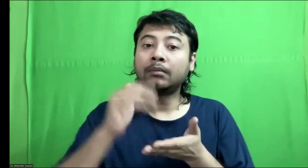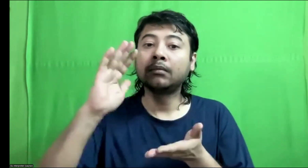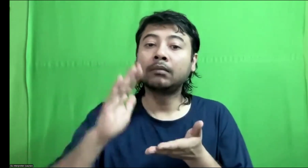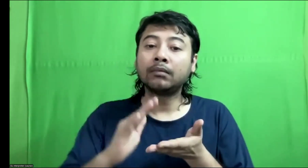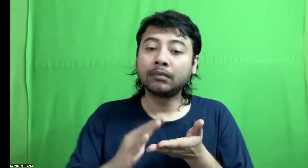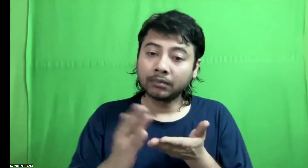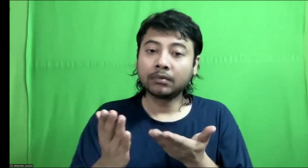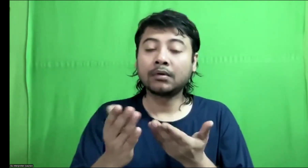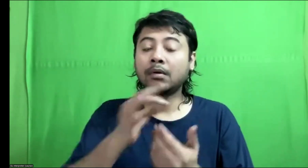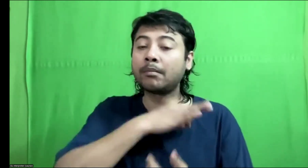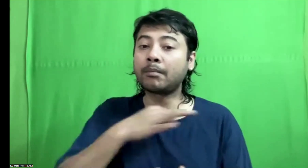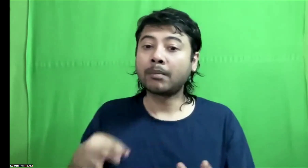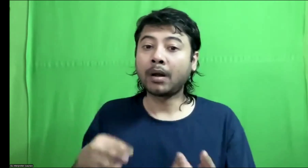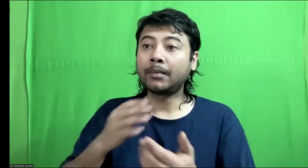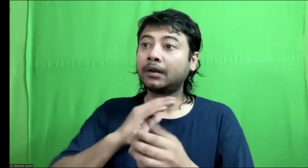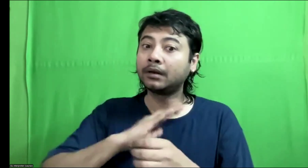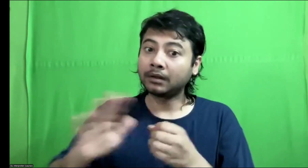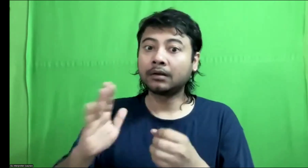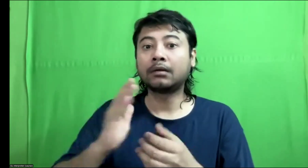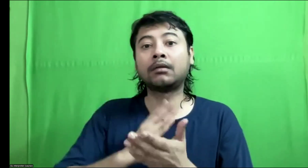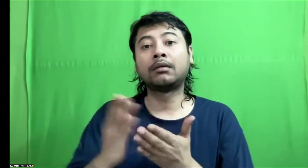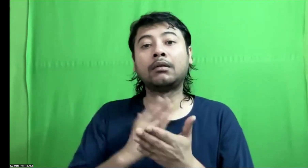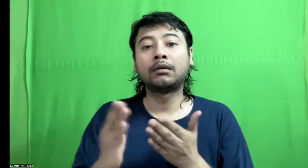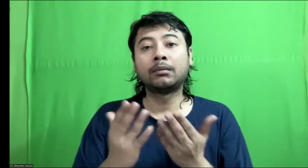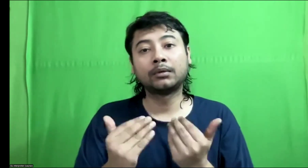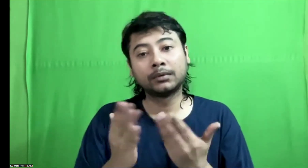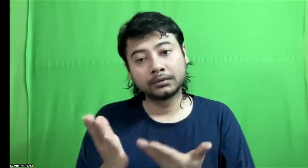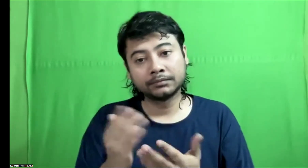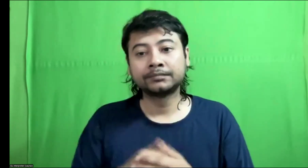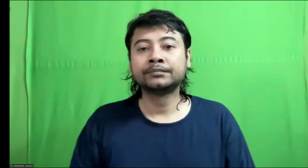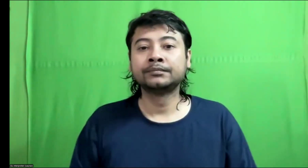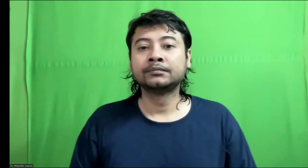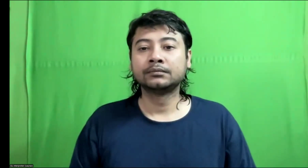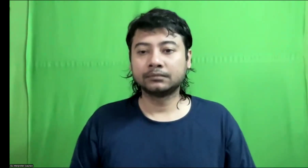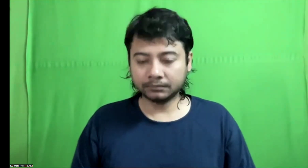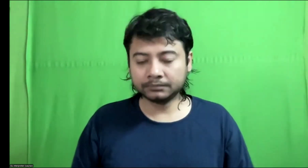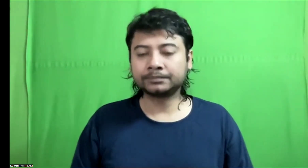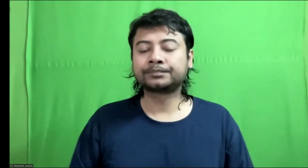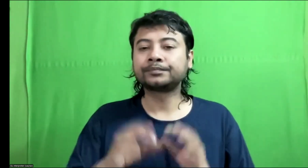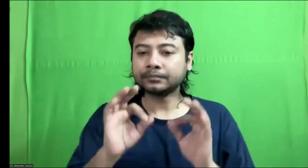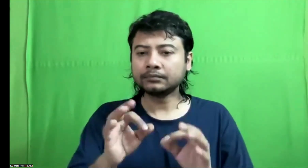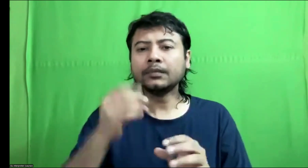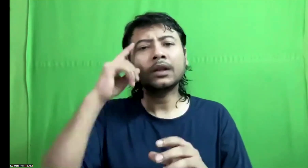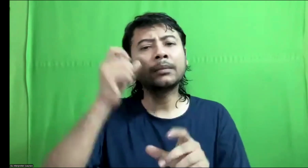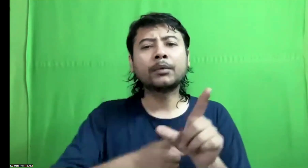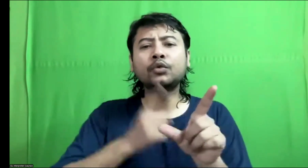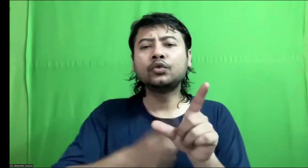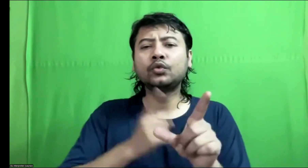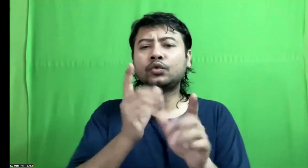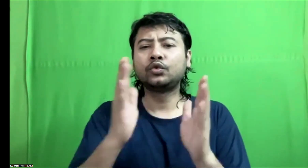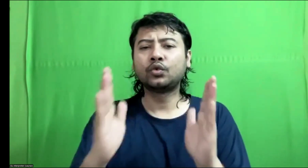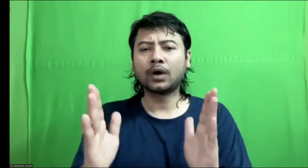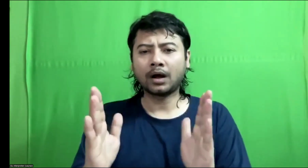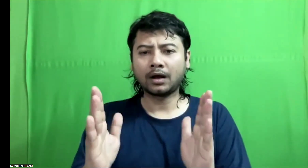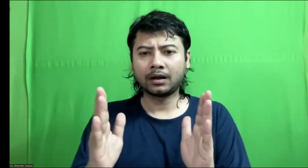Kalyug. So it is said that Satyug is the best yuga, because there's so much of goodness in that yuga.